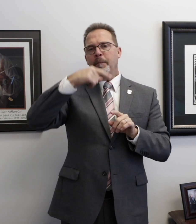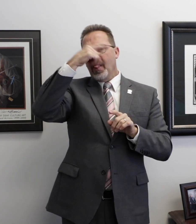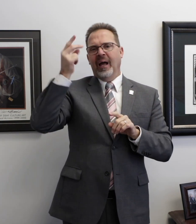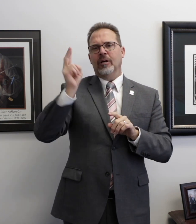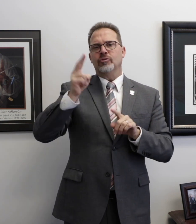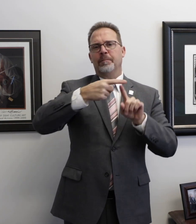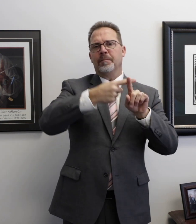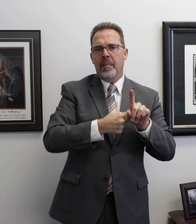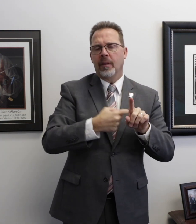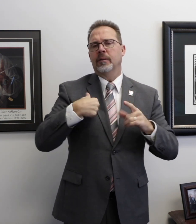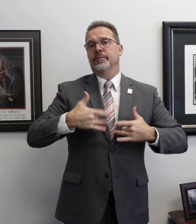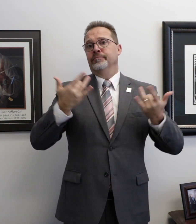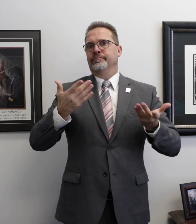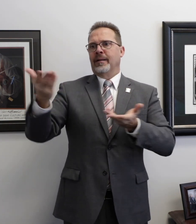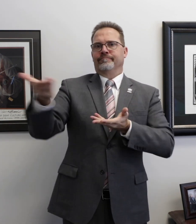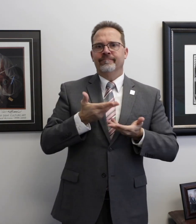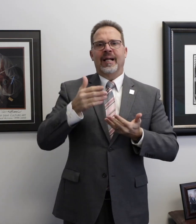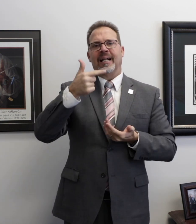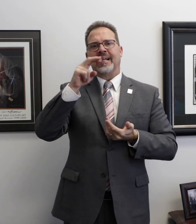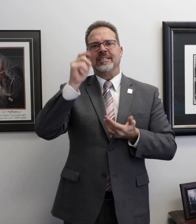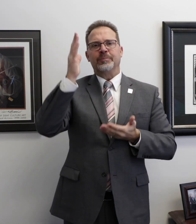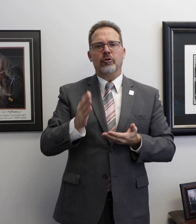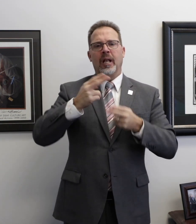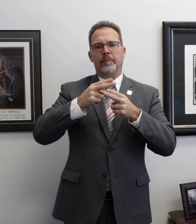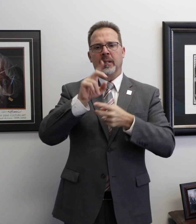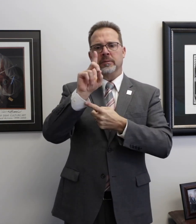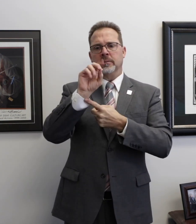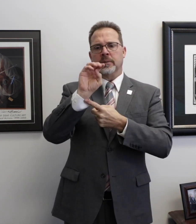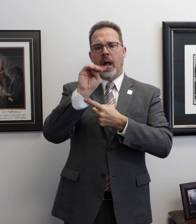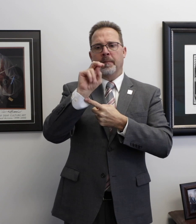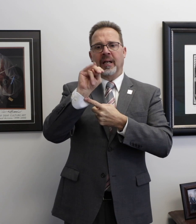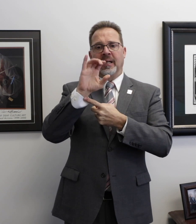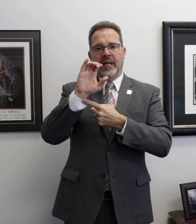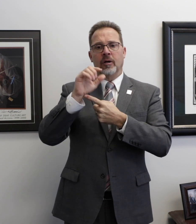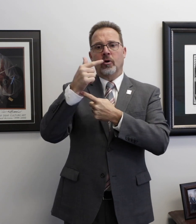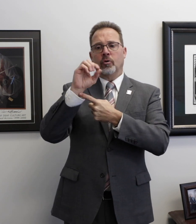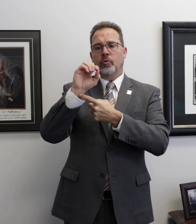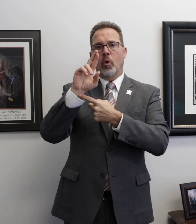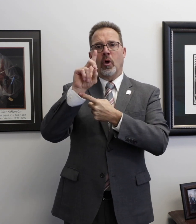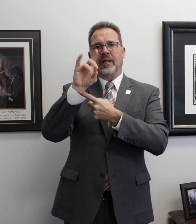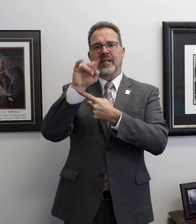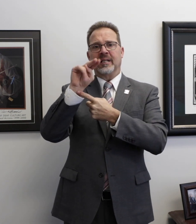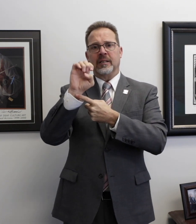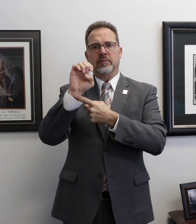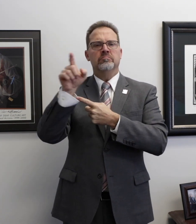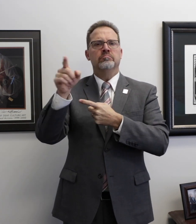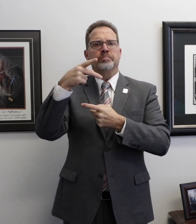February, of course, is Black History Month. We were thrilled and honored this year to bring in our guest speaker, Dominic Gordine. He is a Psd